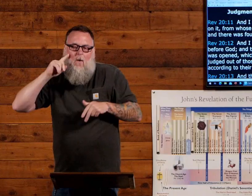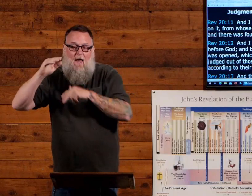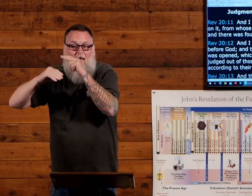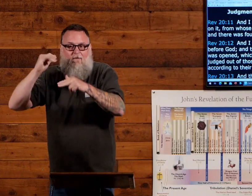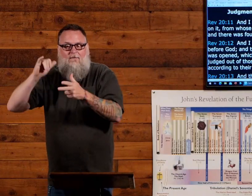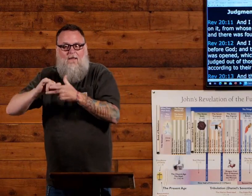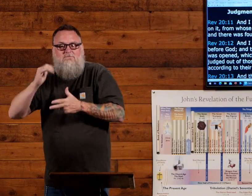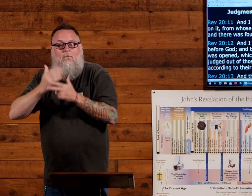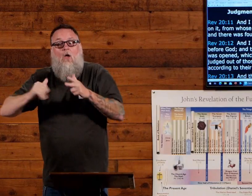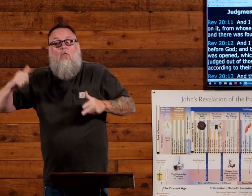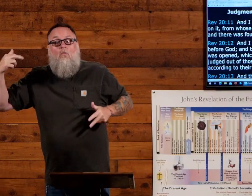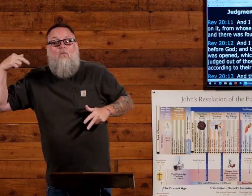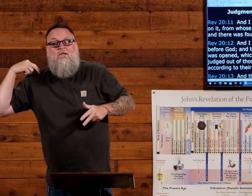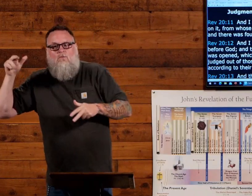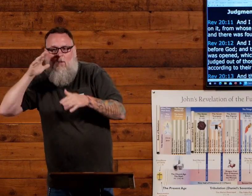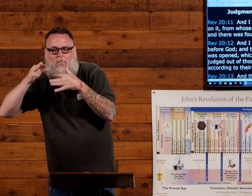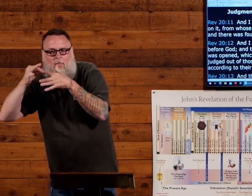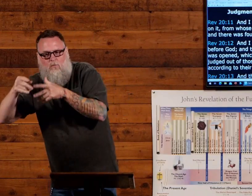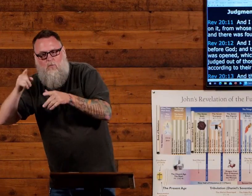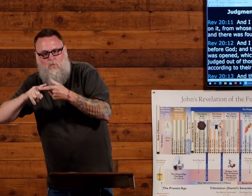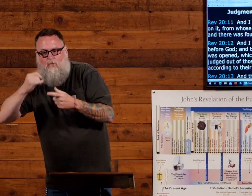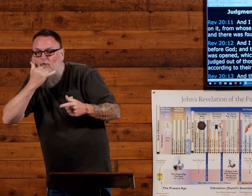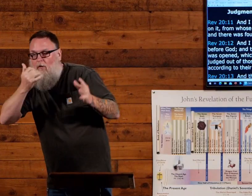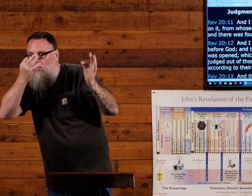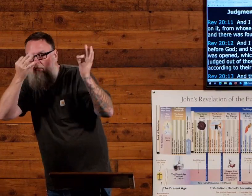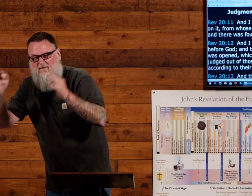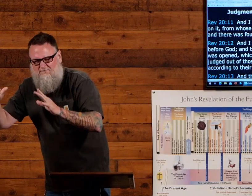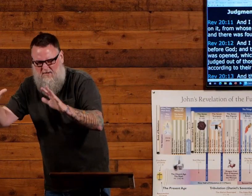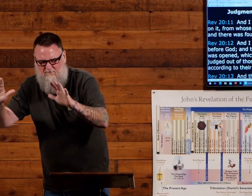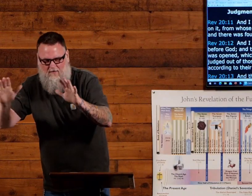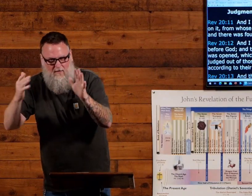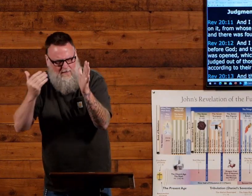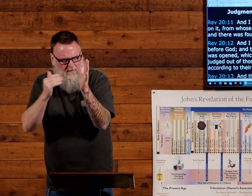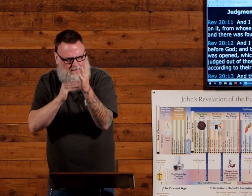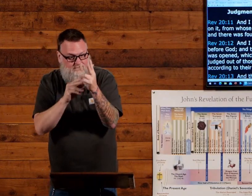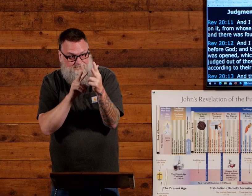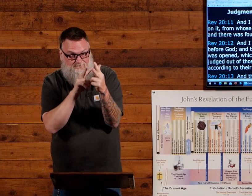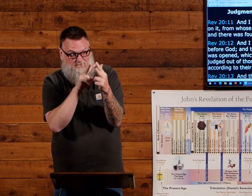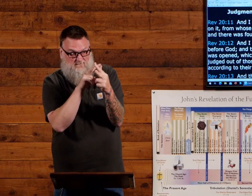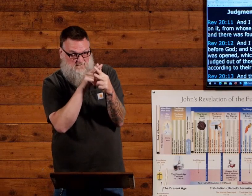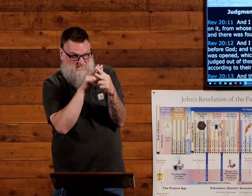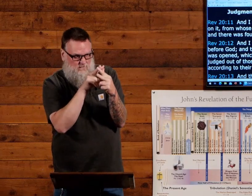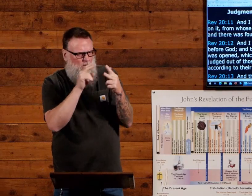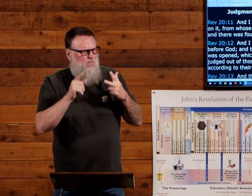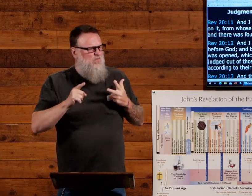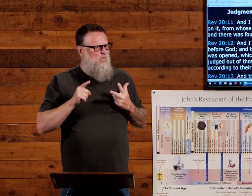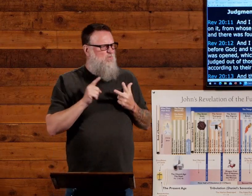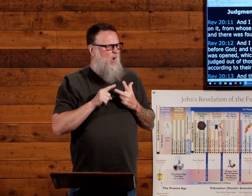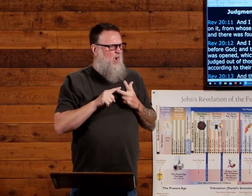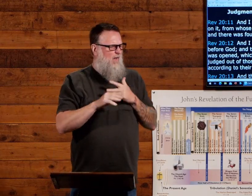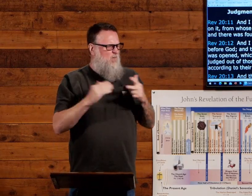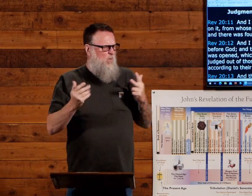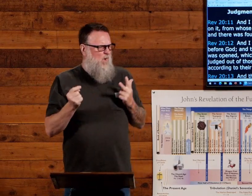There's a lot of different names for heaven that other religions will try to lead you astray and get you distracted by. And the third